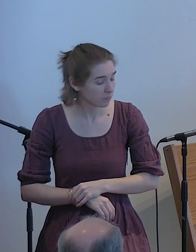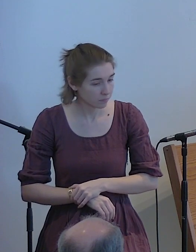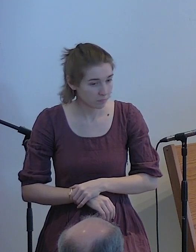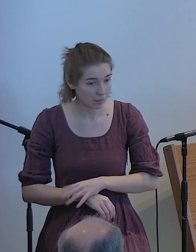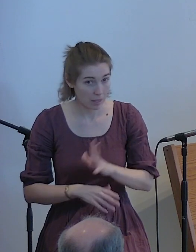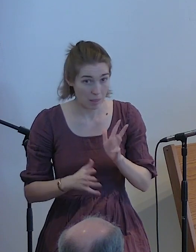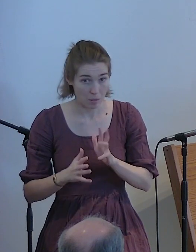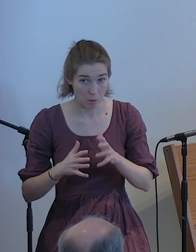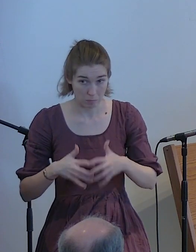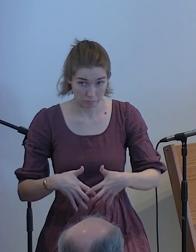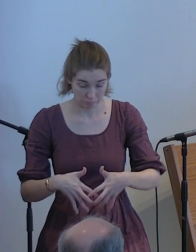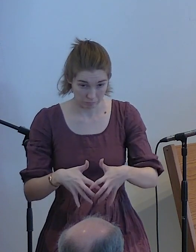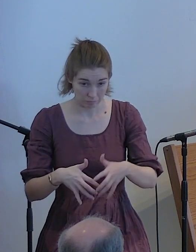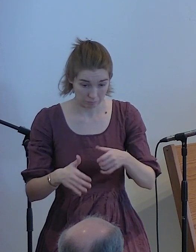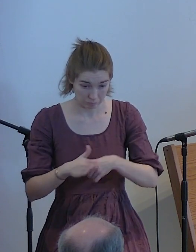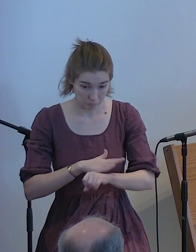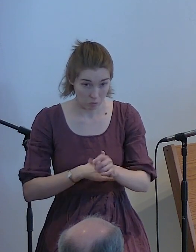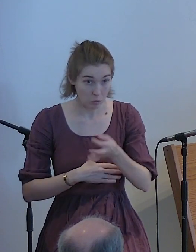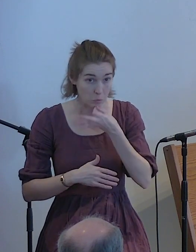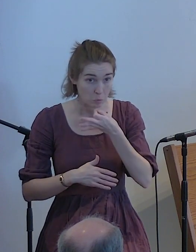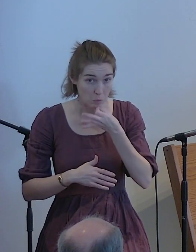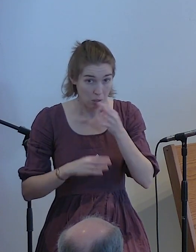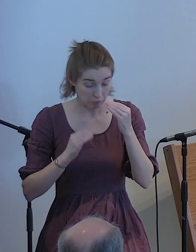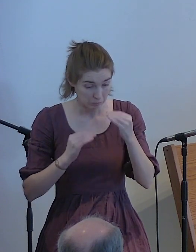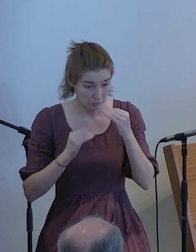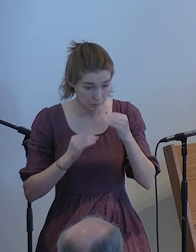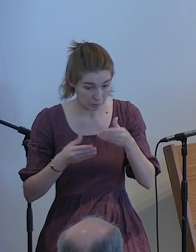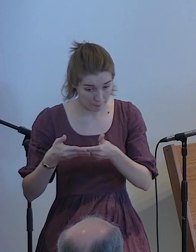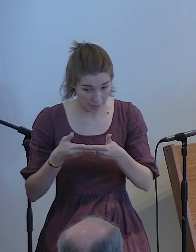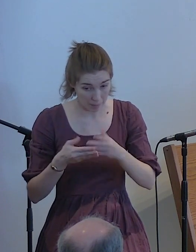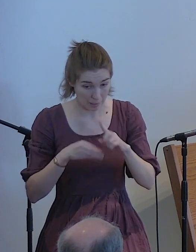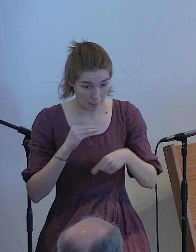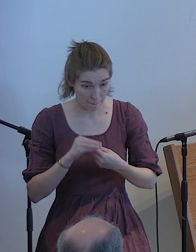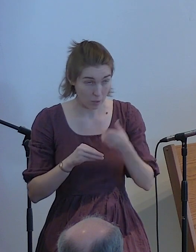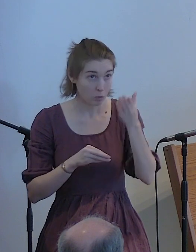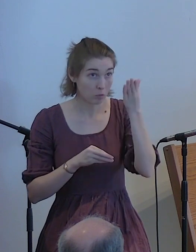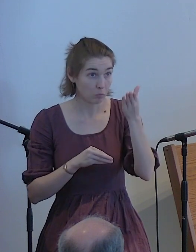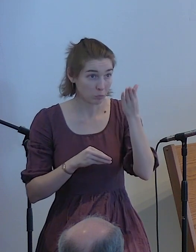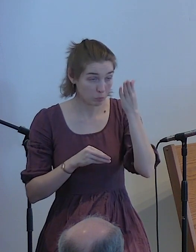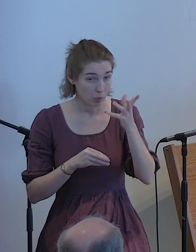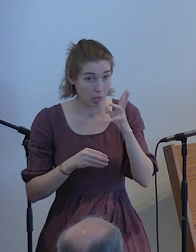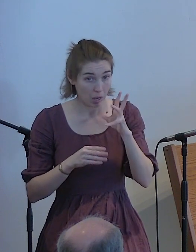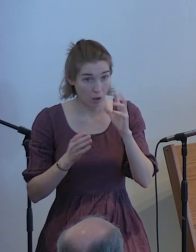As their baby is born soon, they'll teach this young child about you and your love